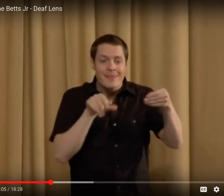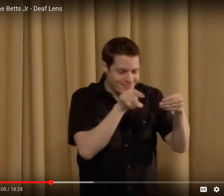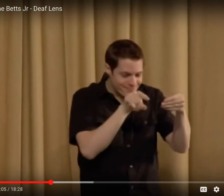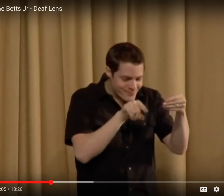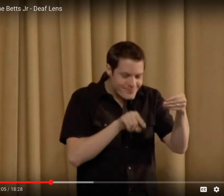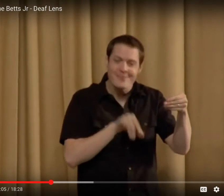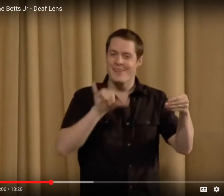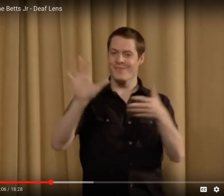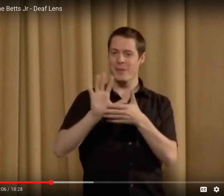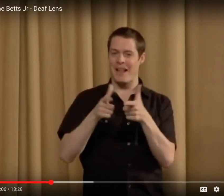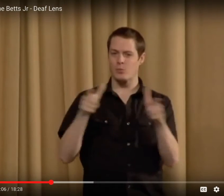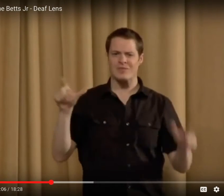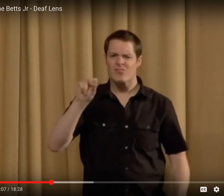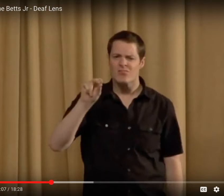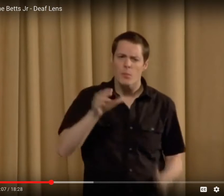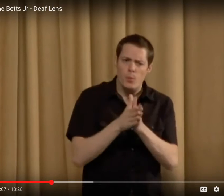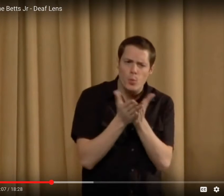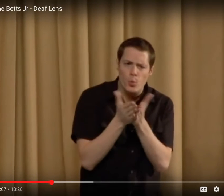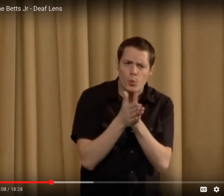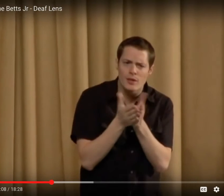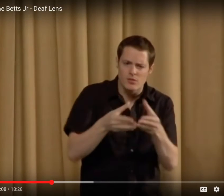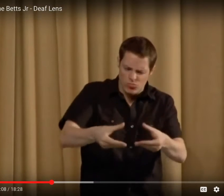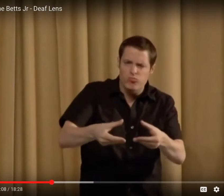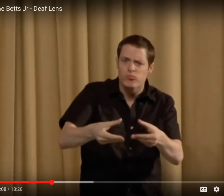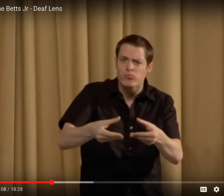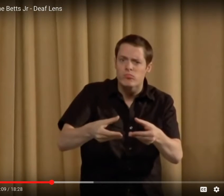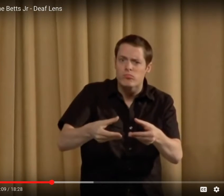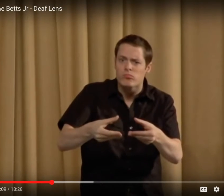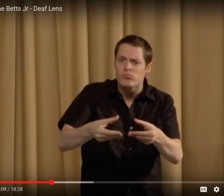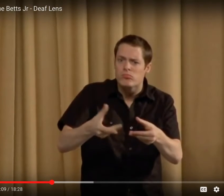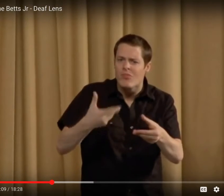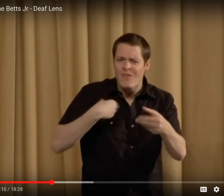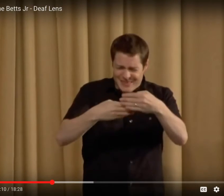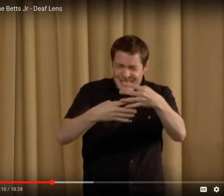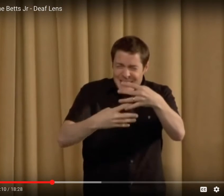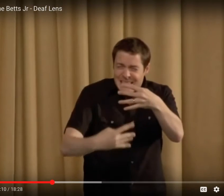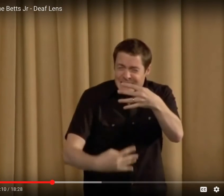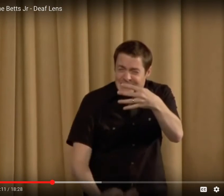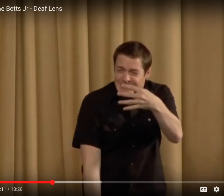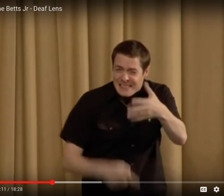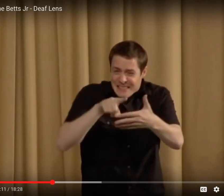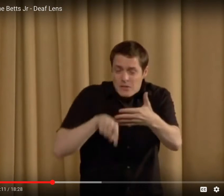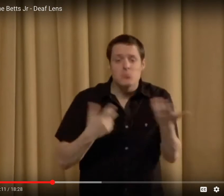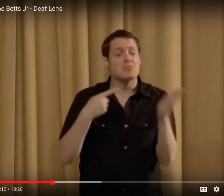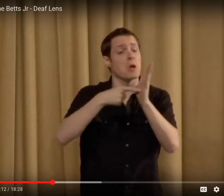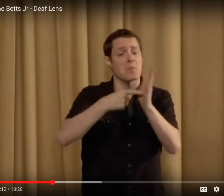two papers stapled together that had like words on. There was just a couple of phrases. No, it was a thick book, a textbook